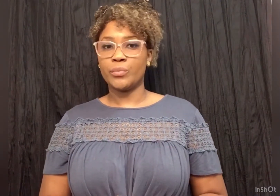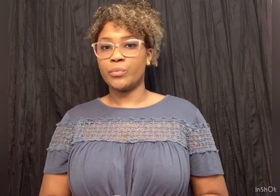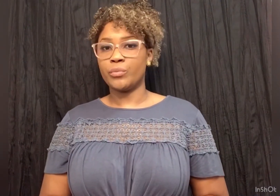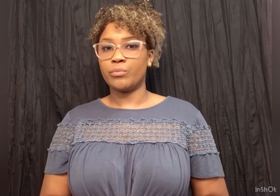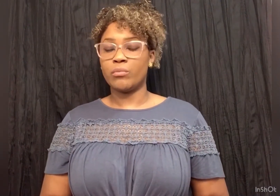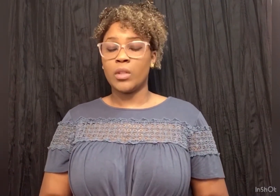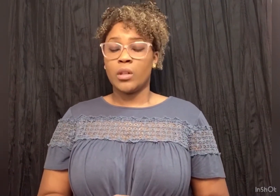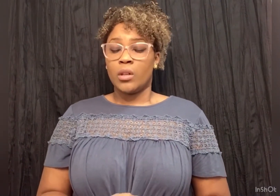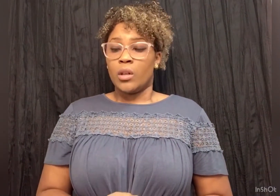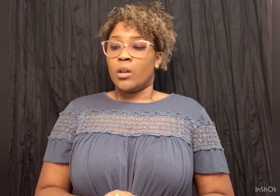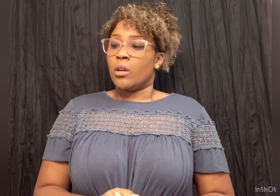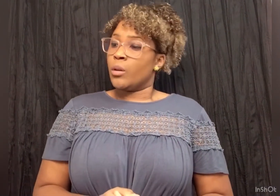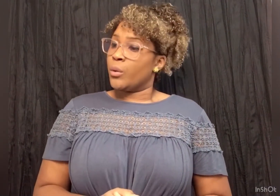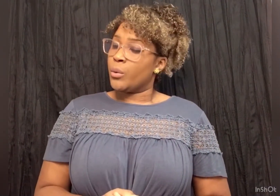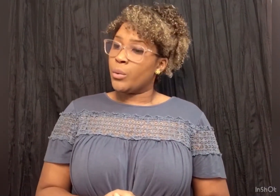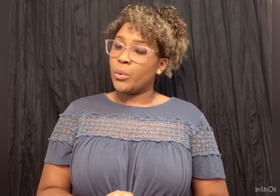Again, heavy silence.